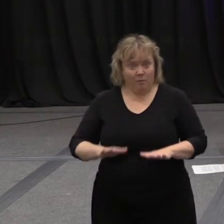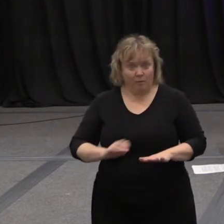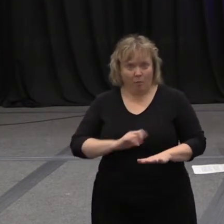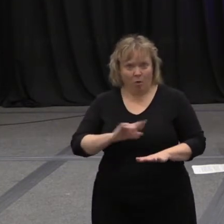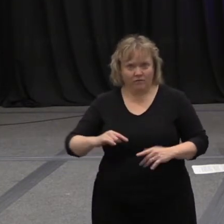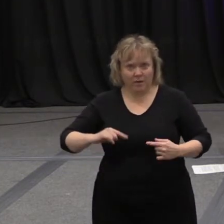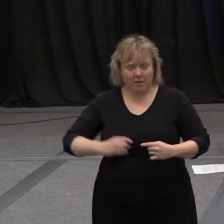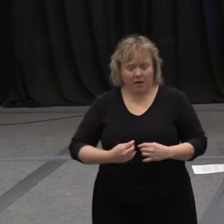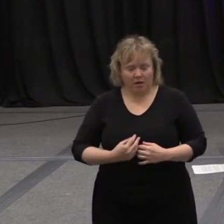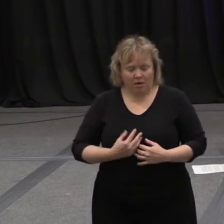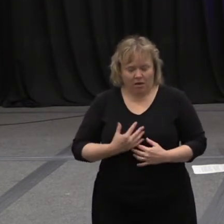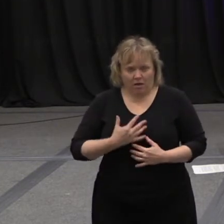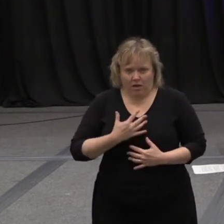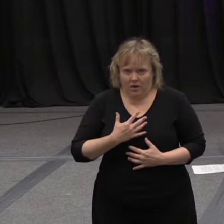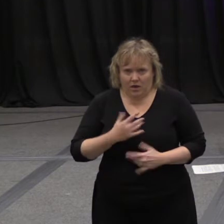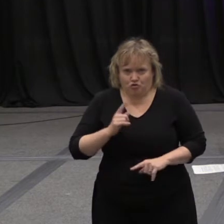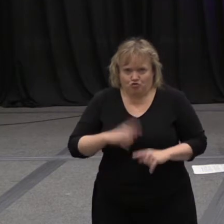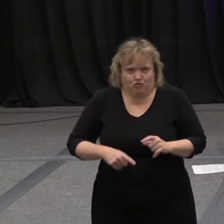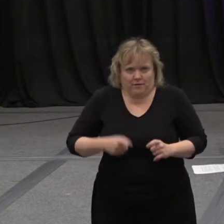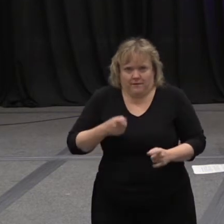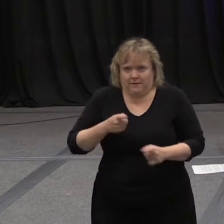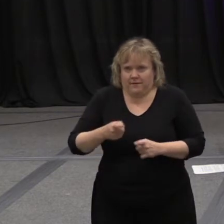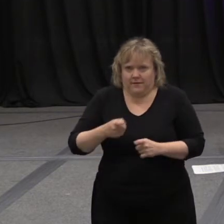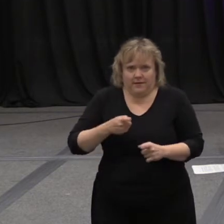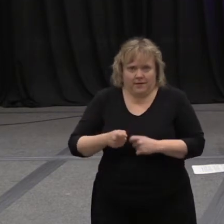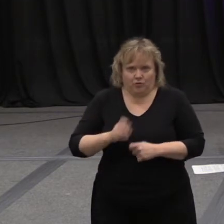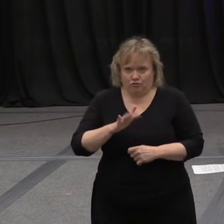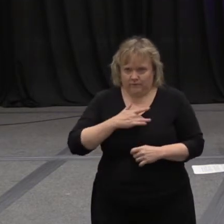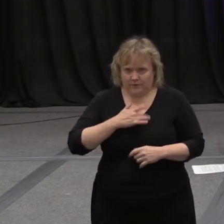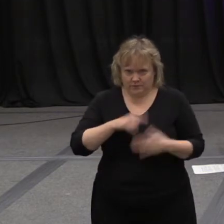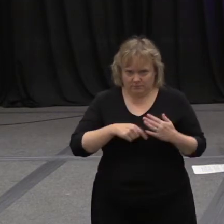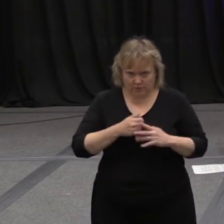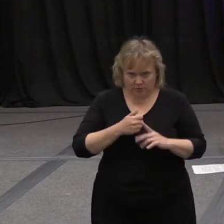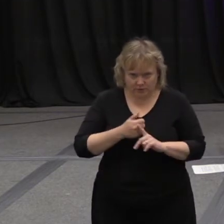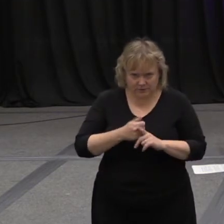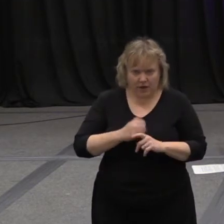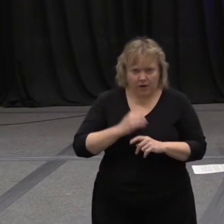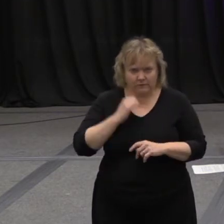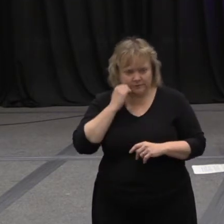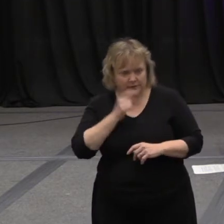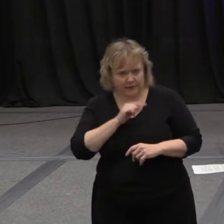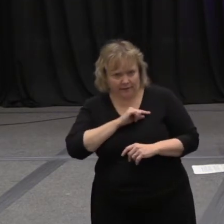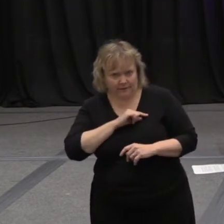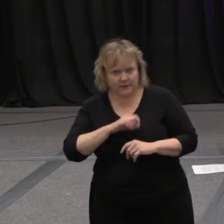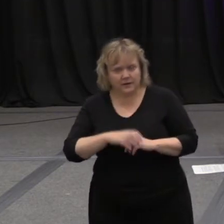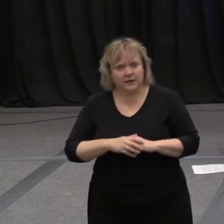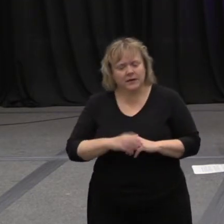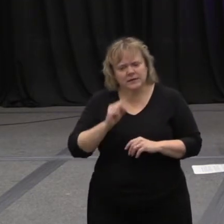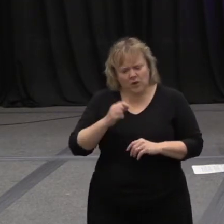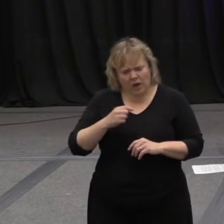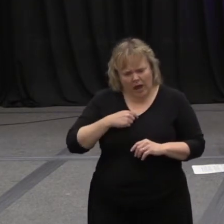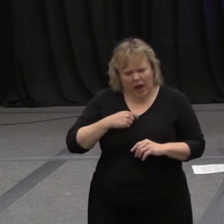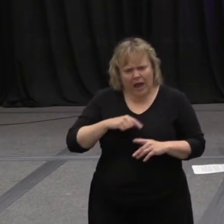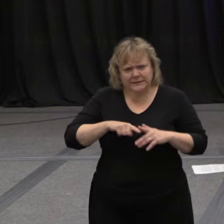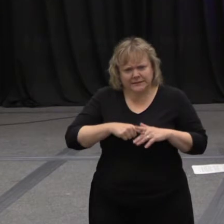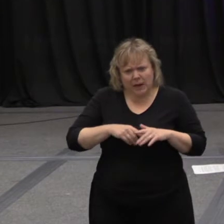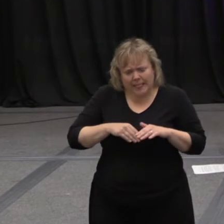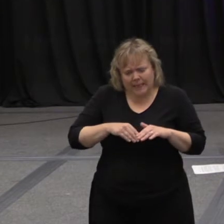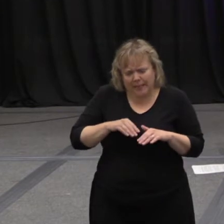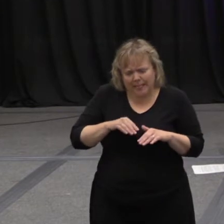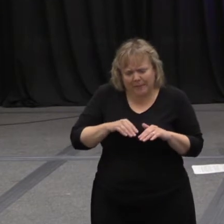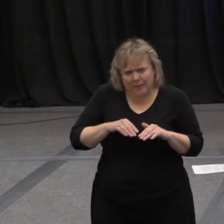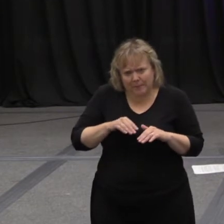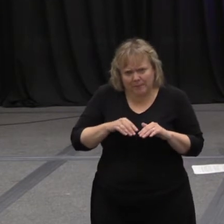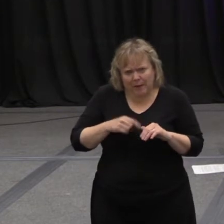steps. Gentling yourself into your body. I'm going to go walk barefoot in a creek. Oh, that feels so good. Oh, I'm going to lie